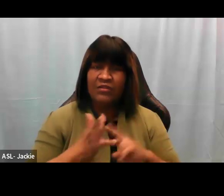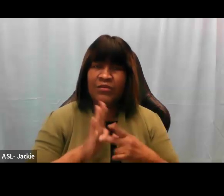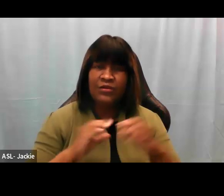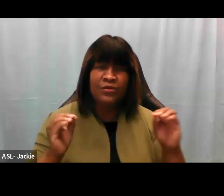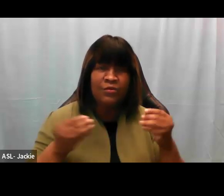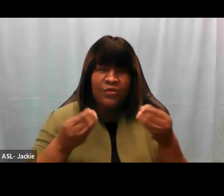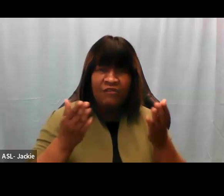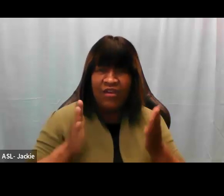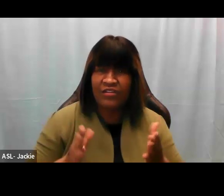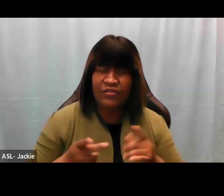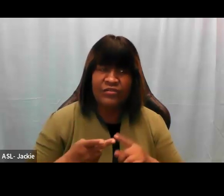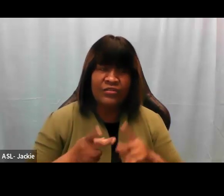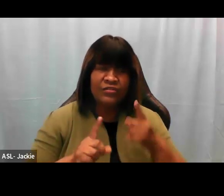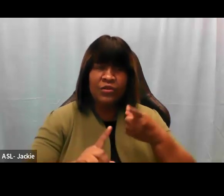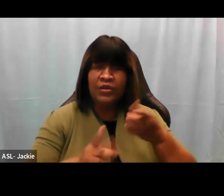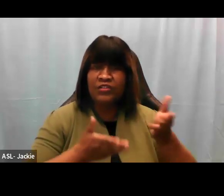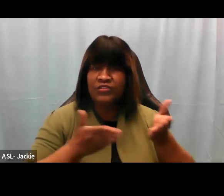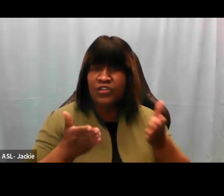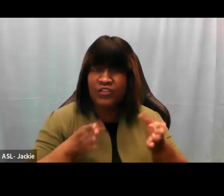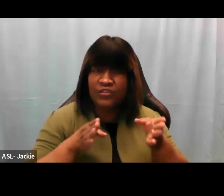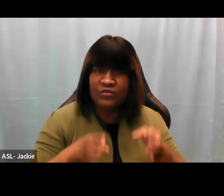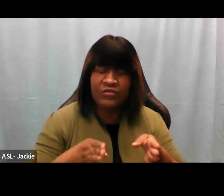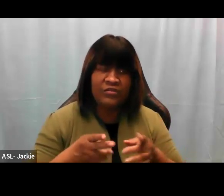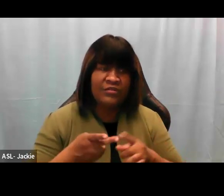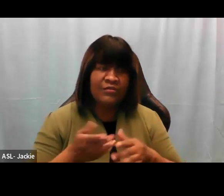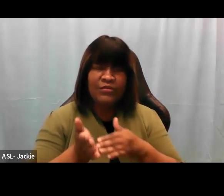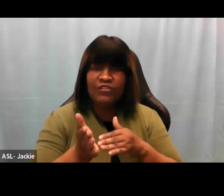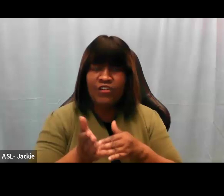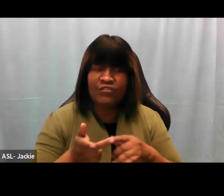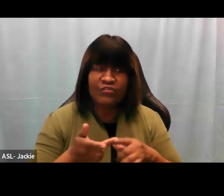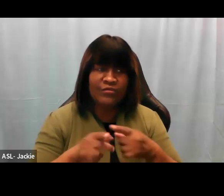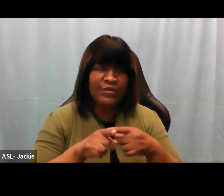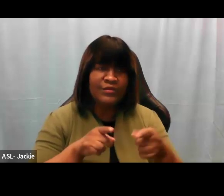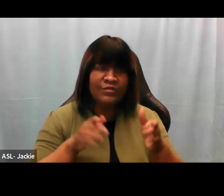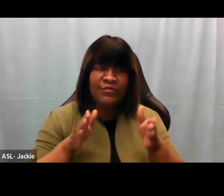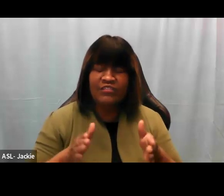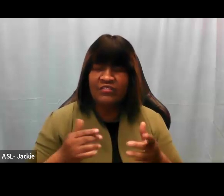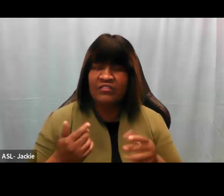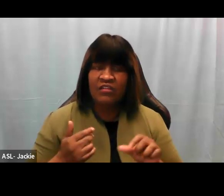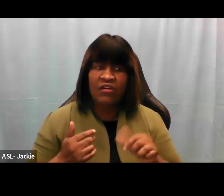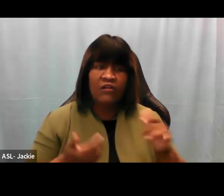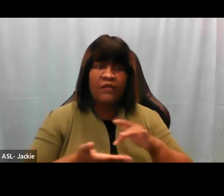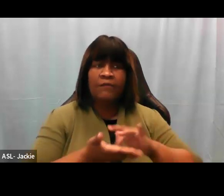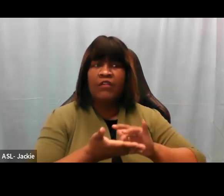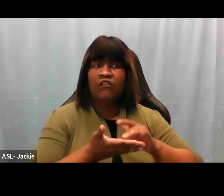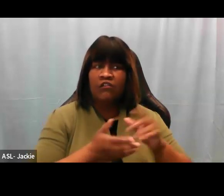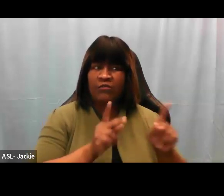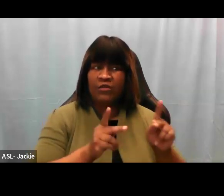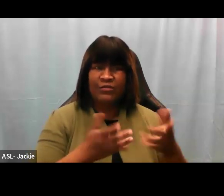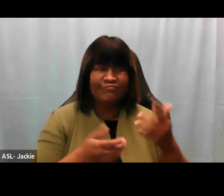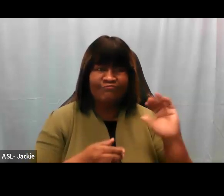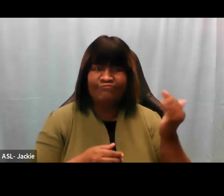whether it's direct service personnel, doctors, specialists, or other medical